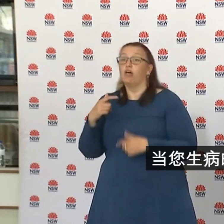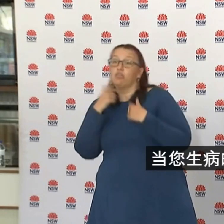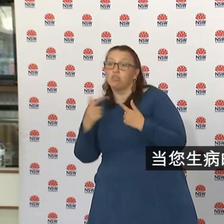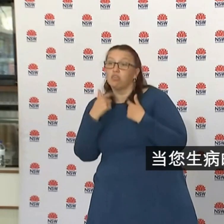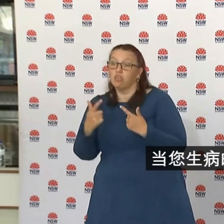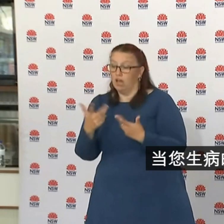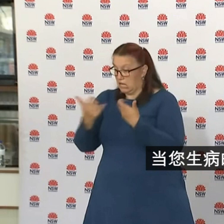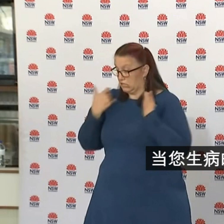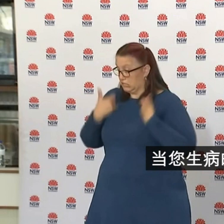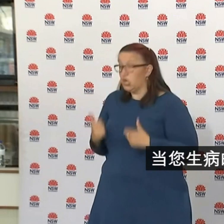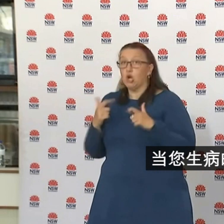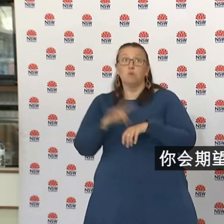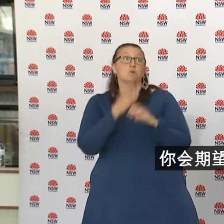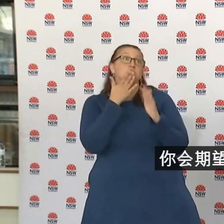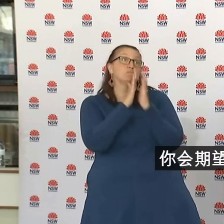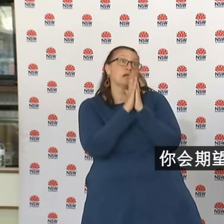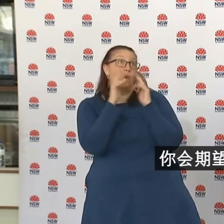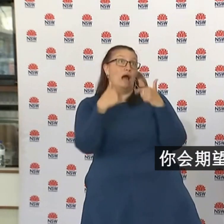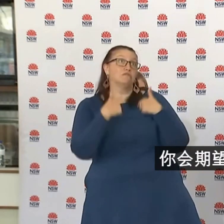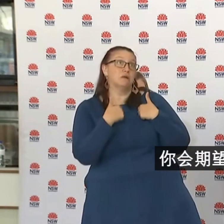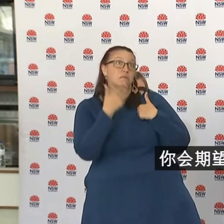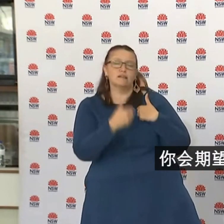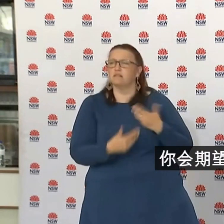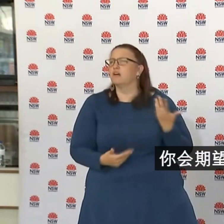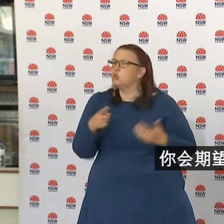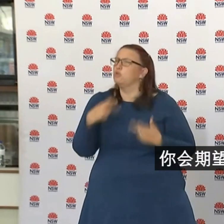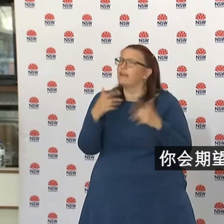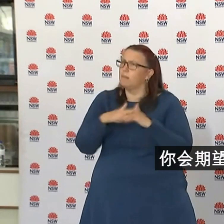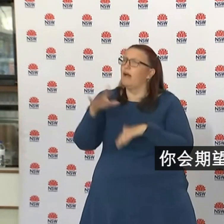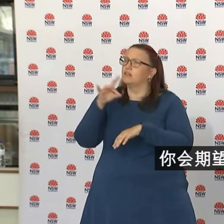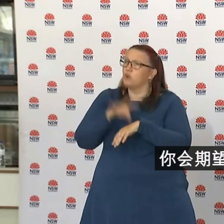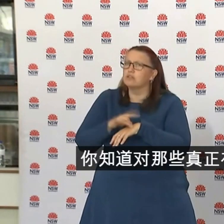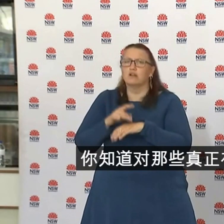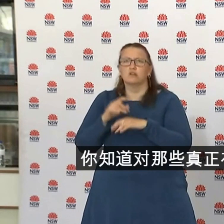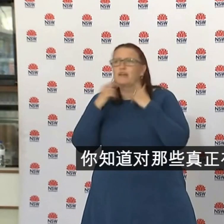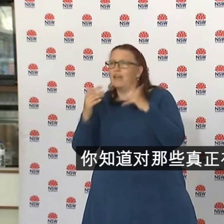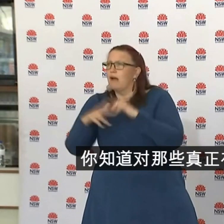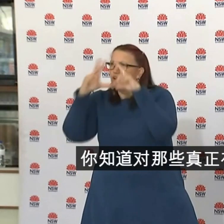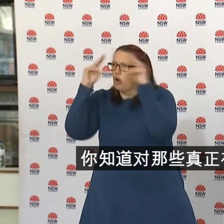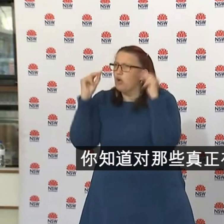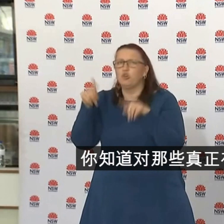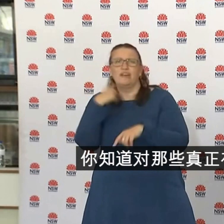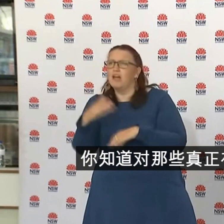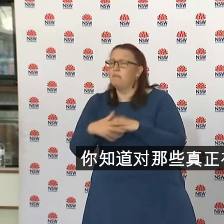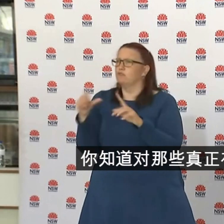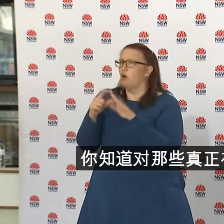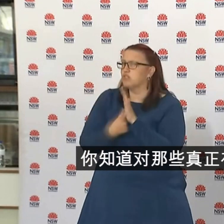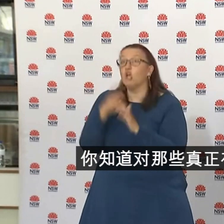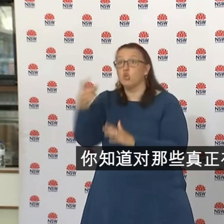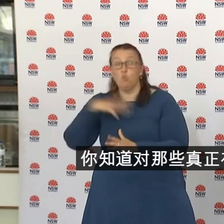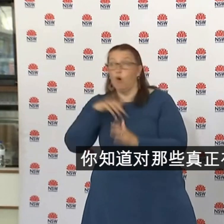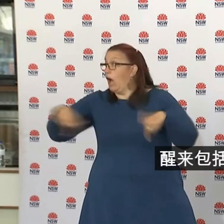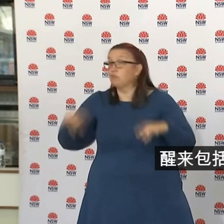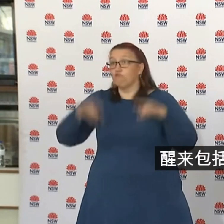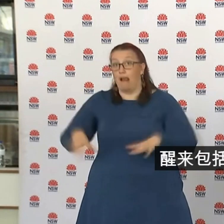risk, and when you get sick, you're going to expect to come into hospital and get paid for by taxpayers. You know what? It's time for those who actually